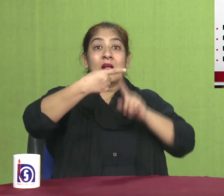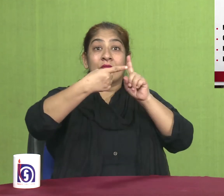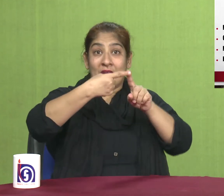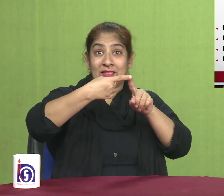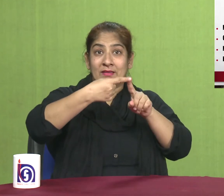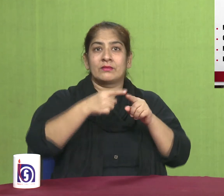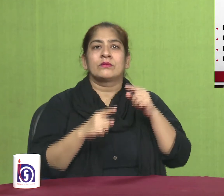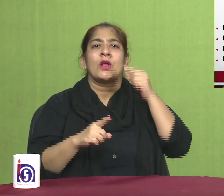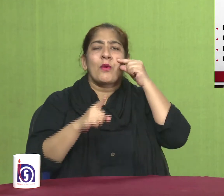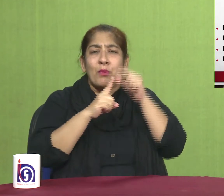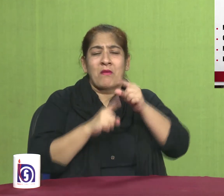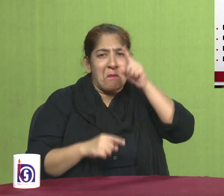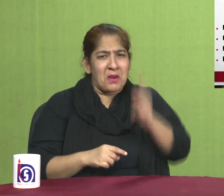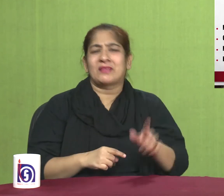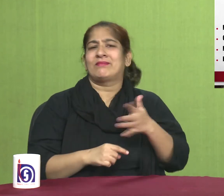the management's overview.